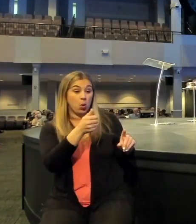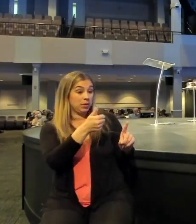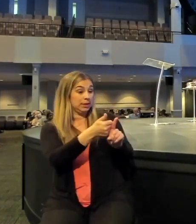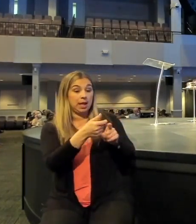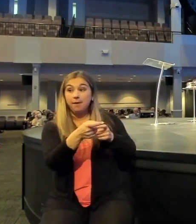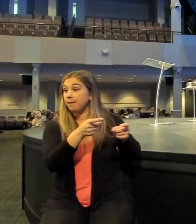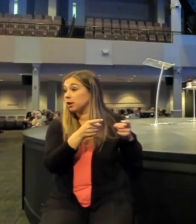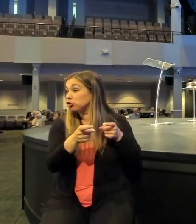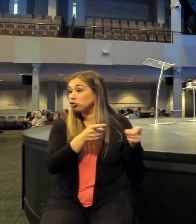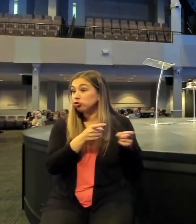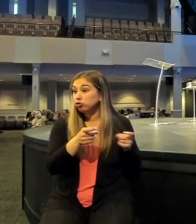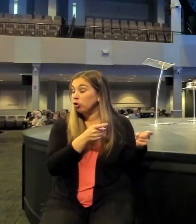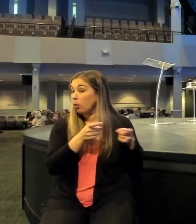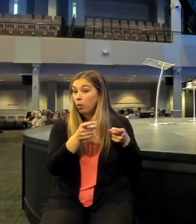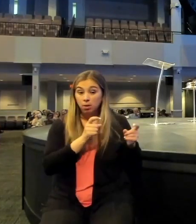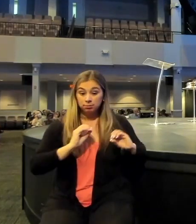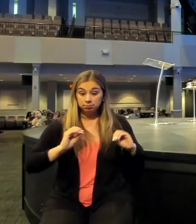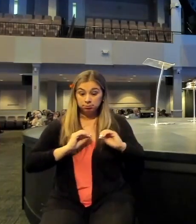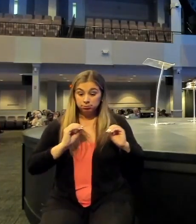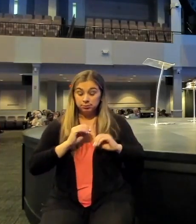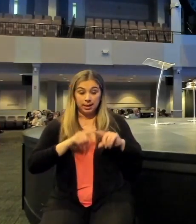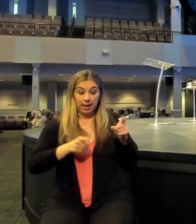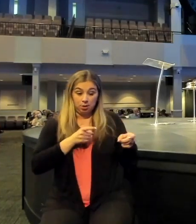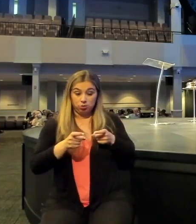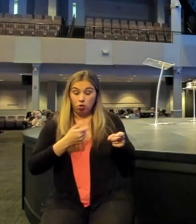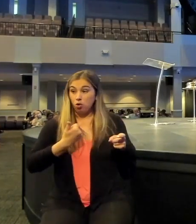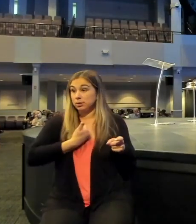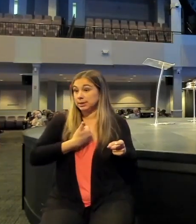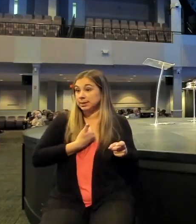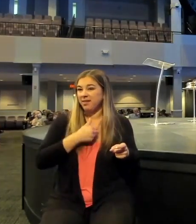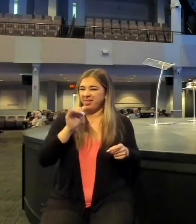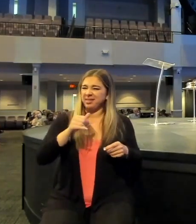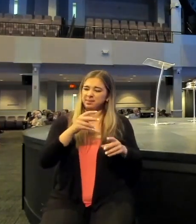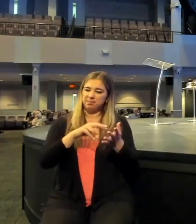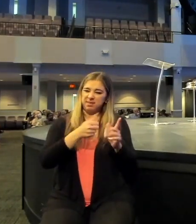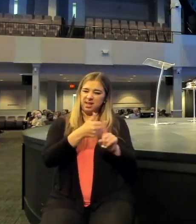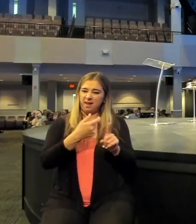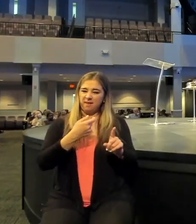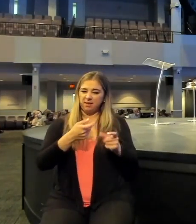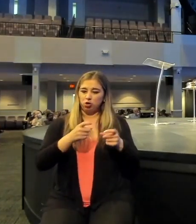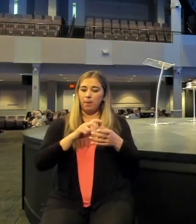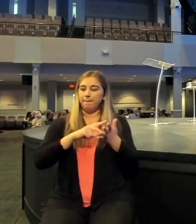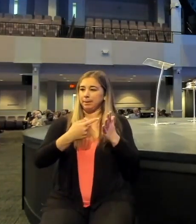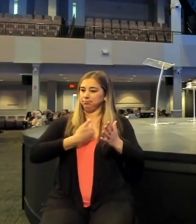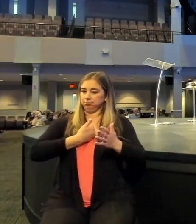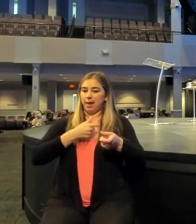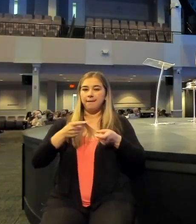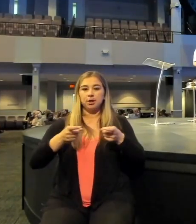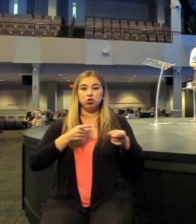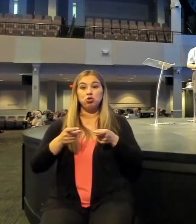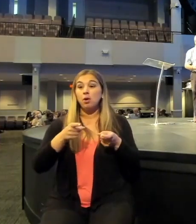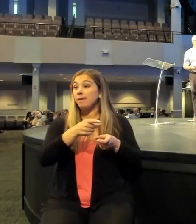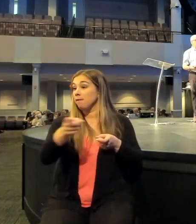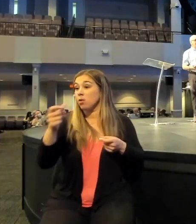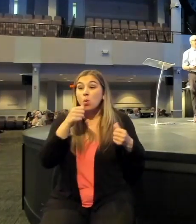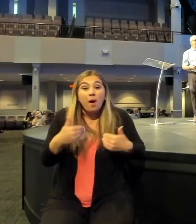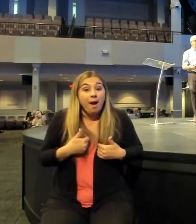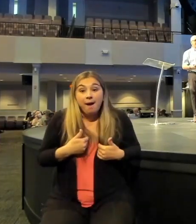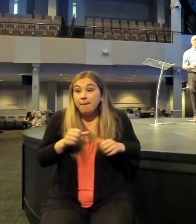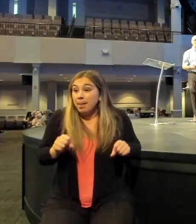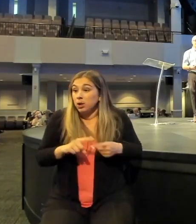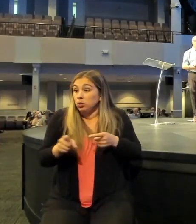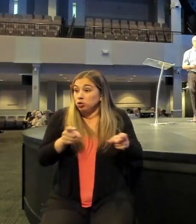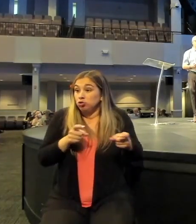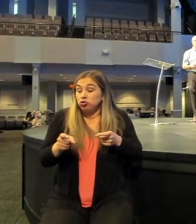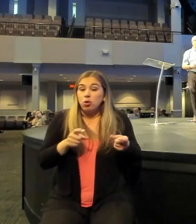the ability to rule oneself, that's the idea of self-control, you're ruling yourself. A person without self-control is